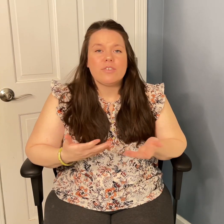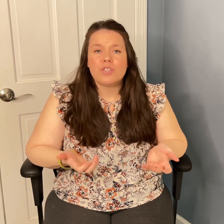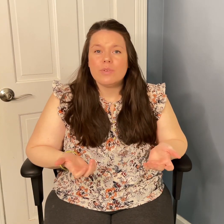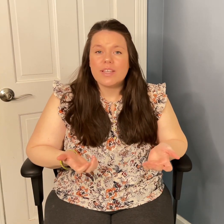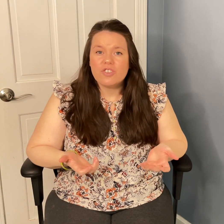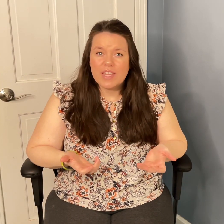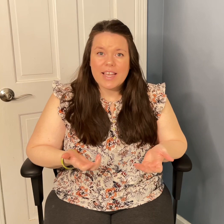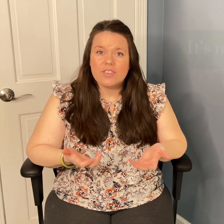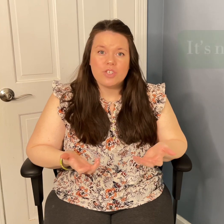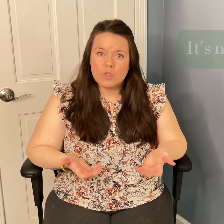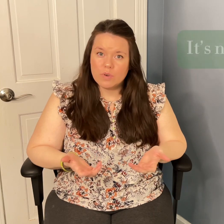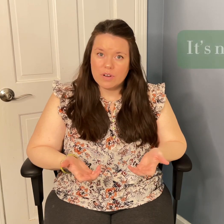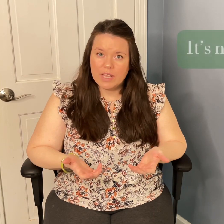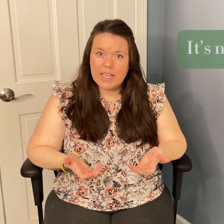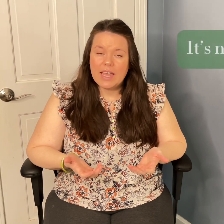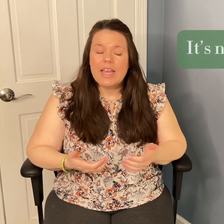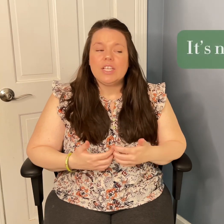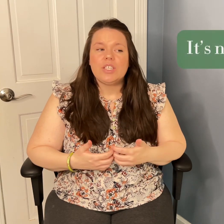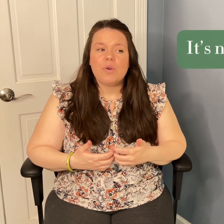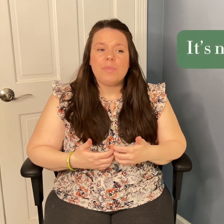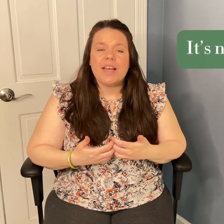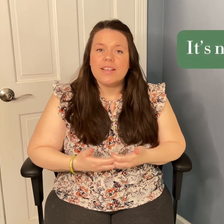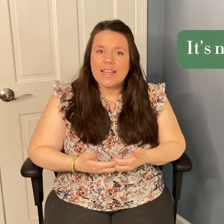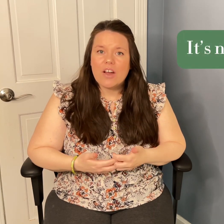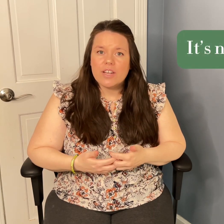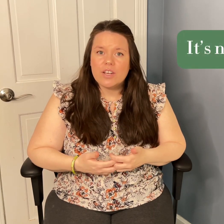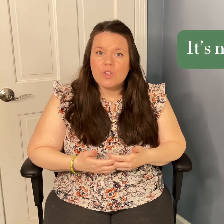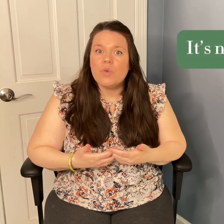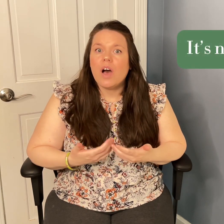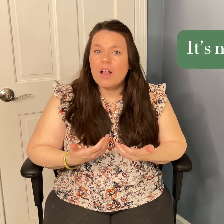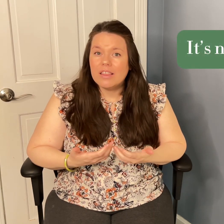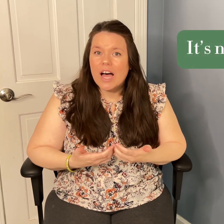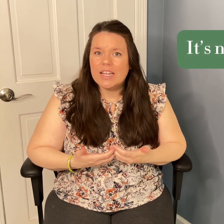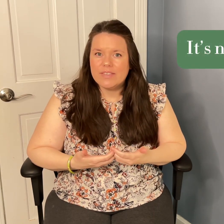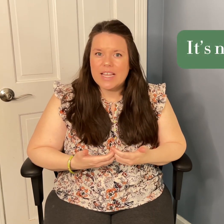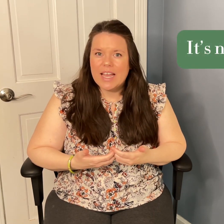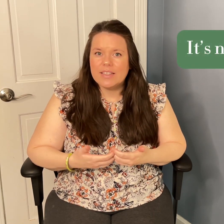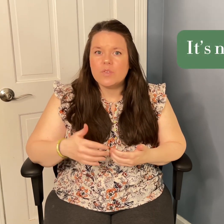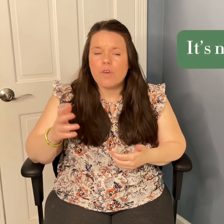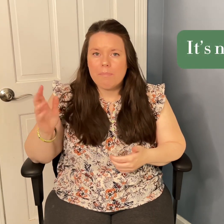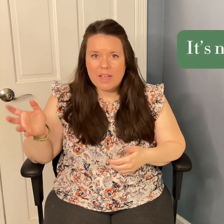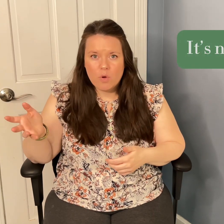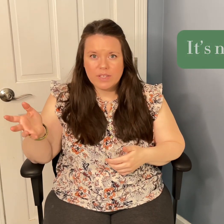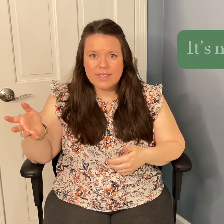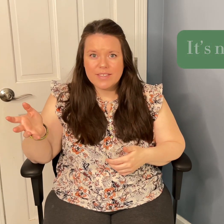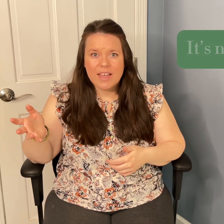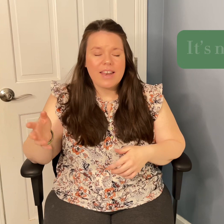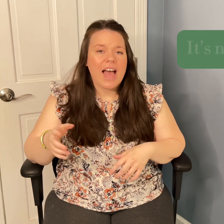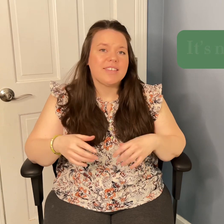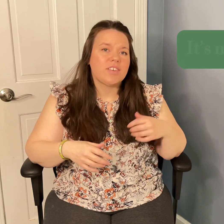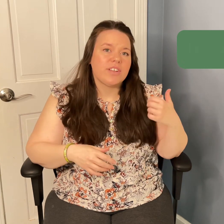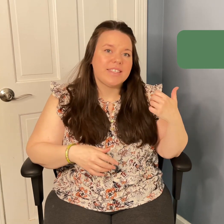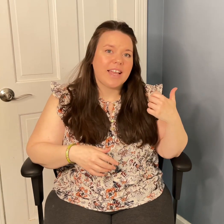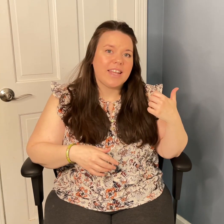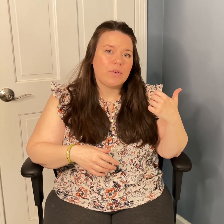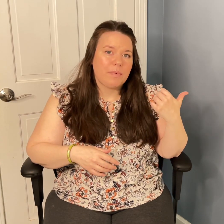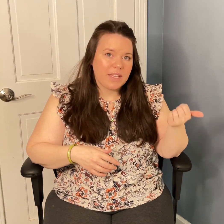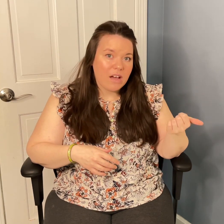no such thing as too early. So because I already knew a lot of signs from my oldest son, I started signing with my younger